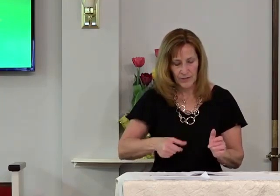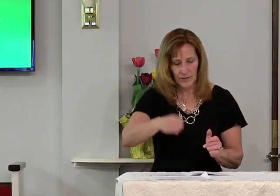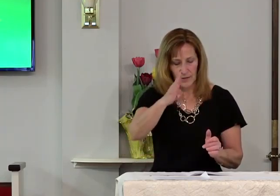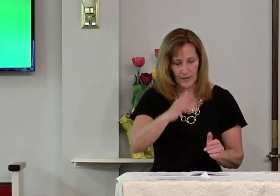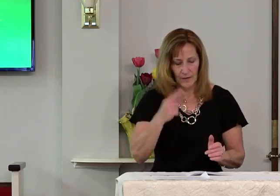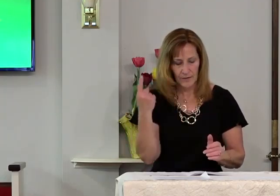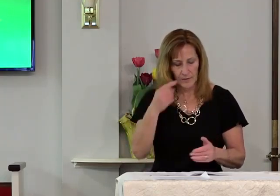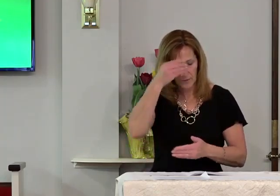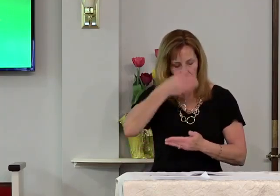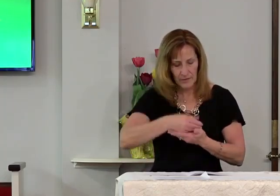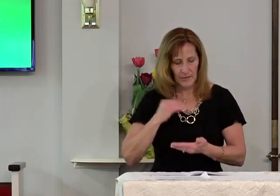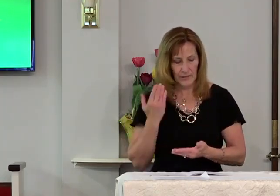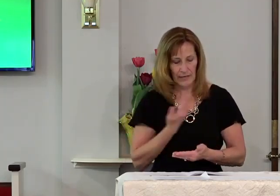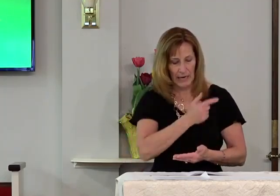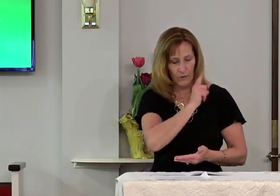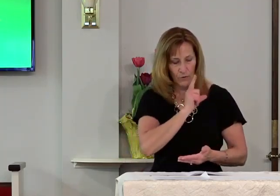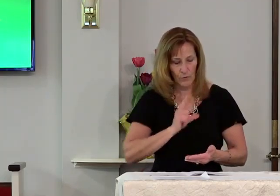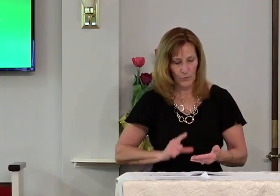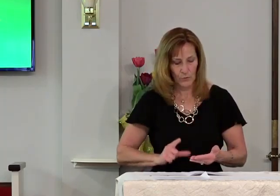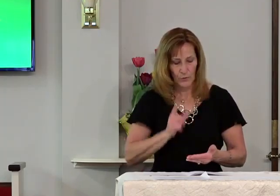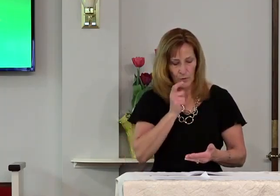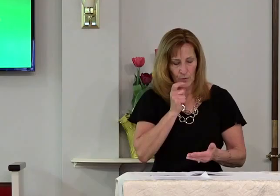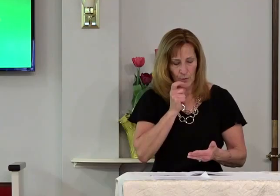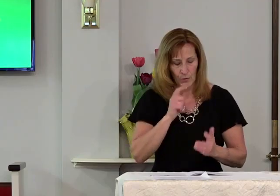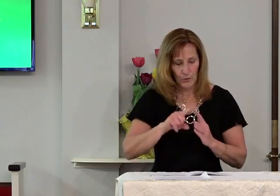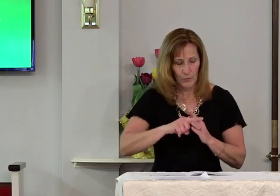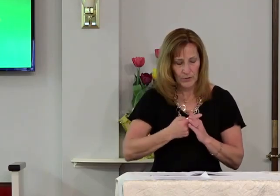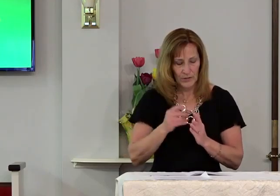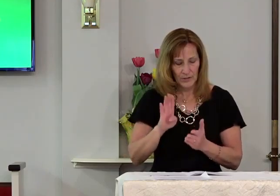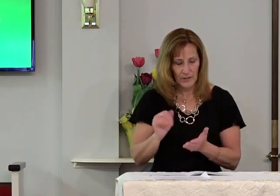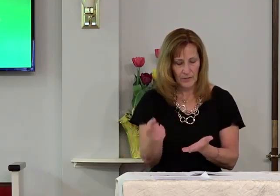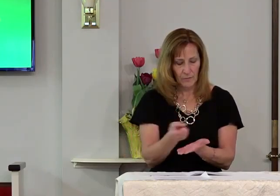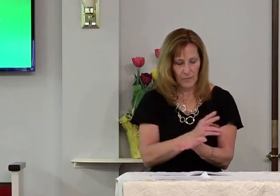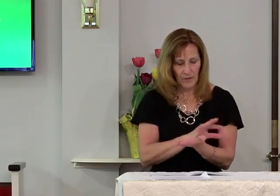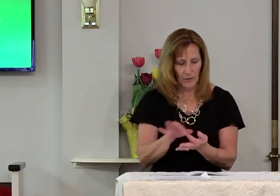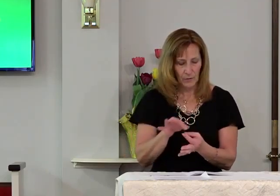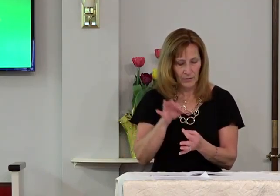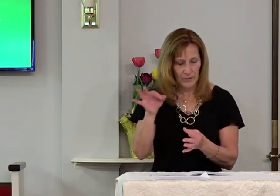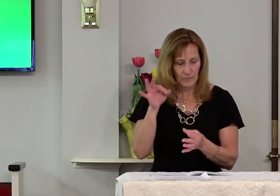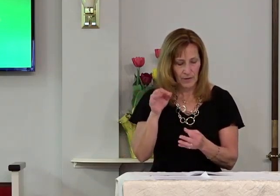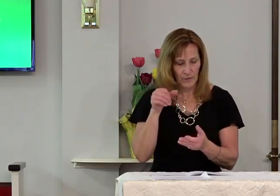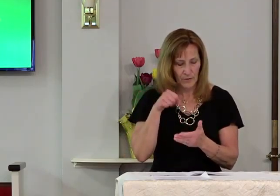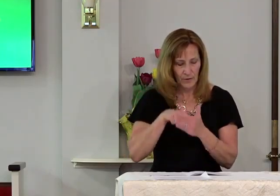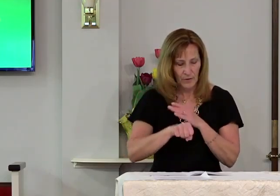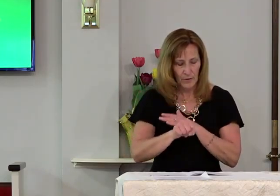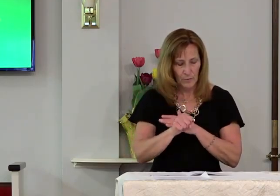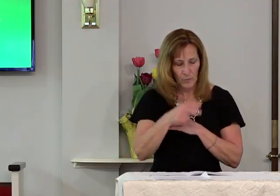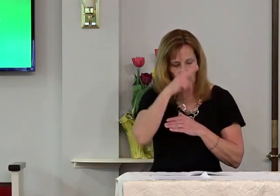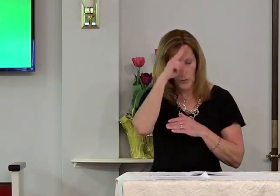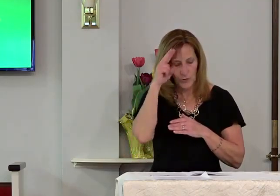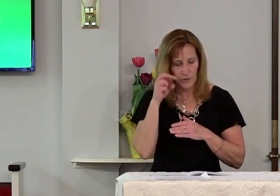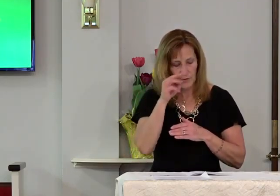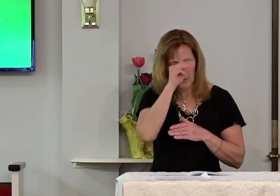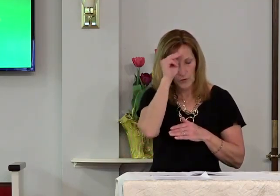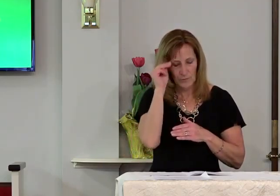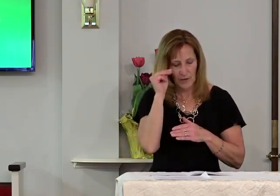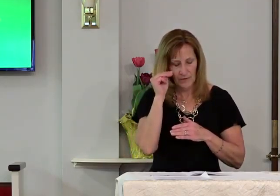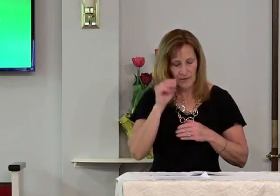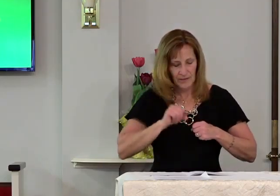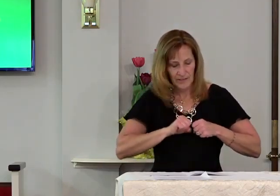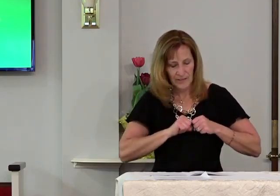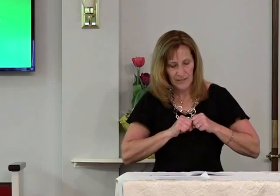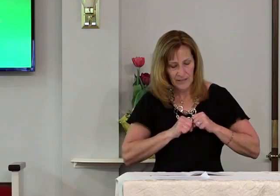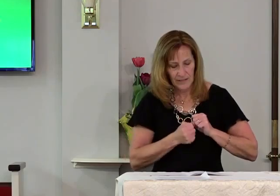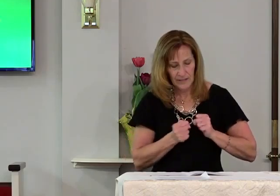christ god's only son our lord who was conceived by the holy spirit born of the virgin